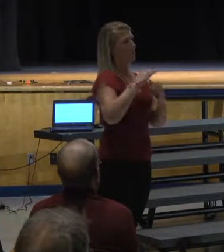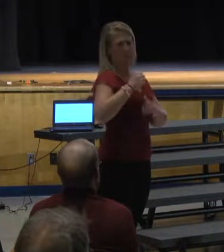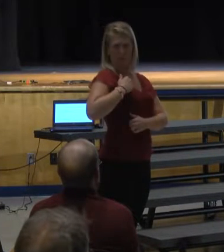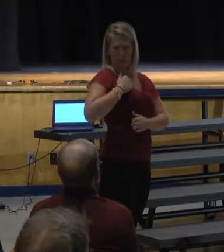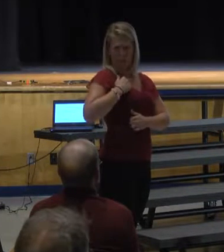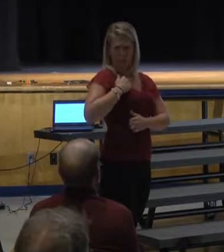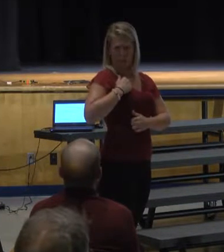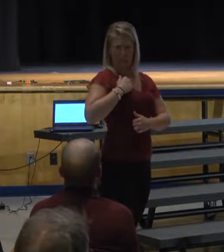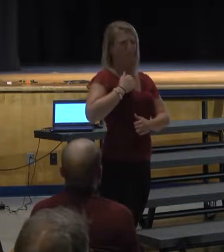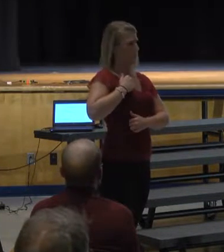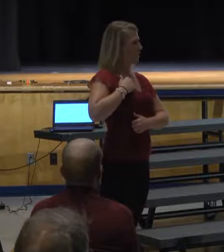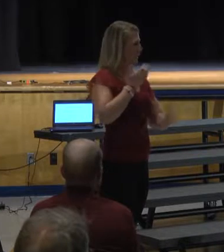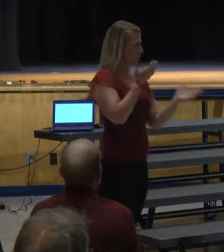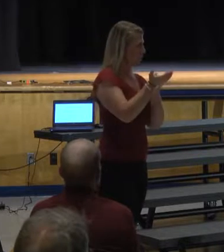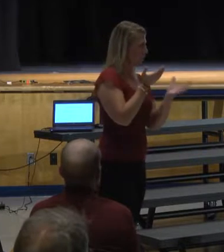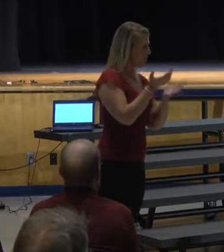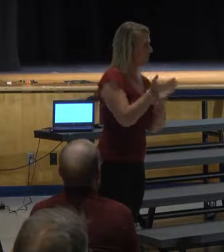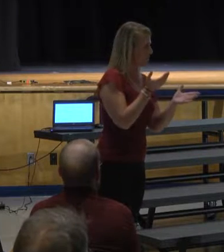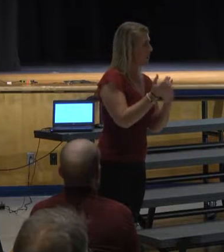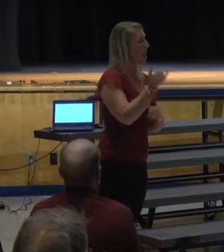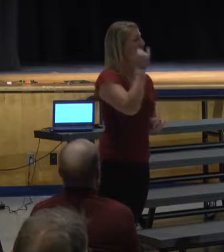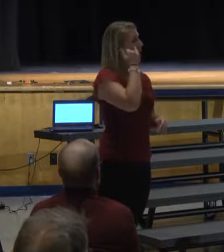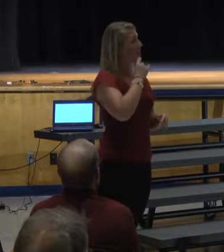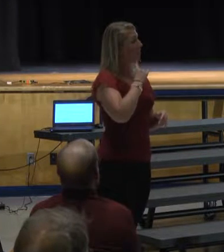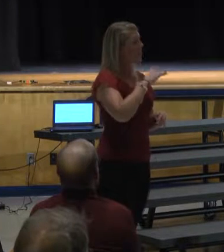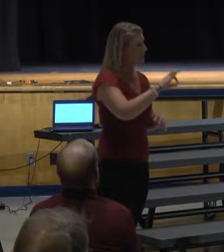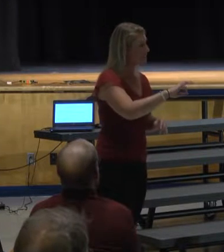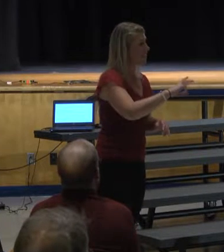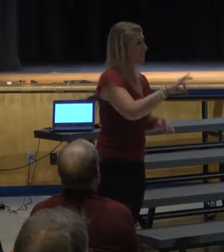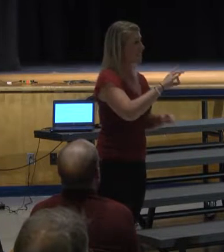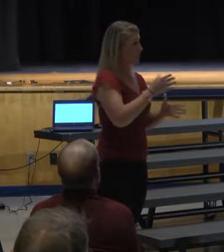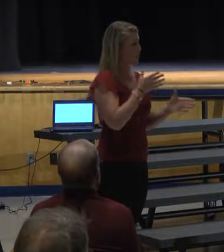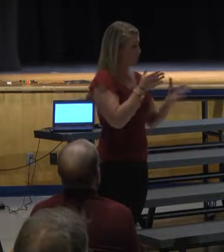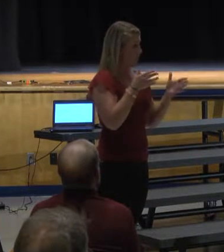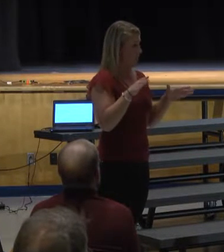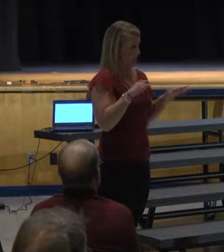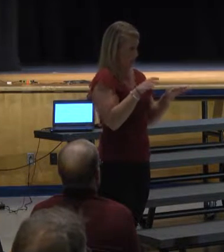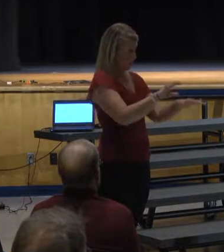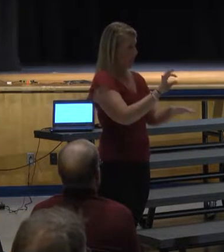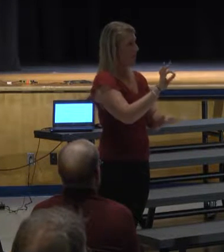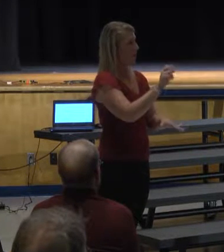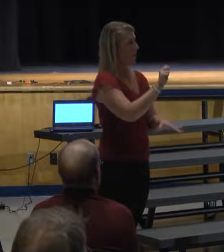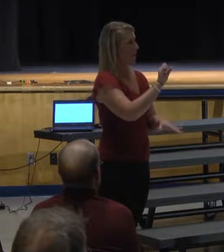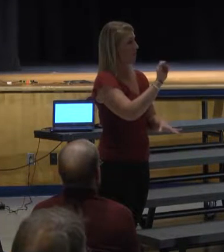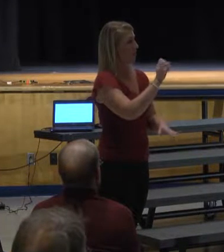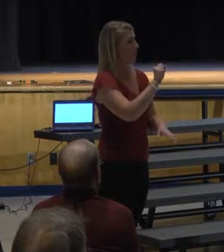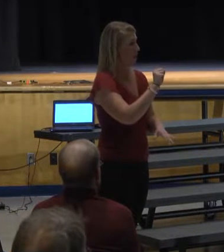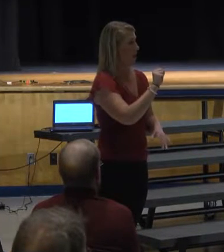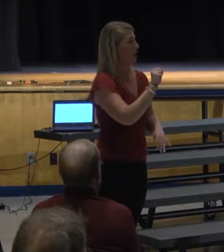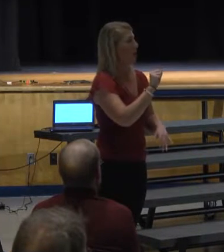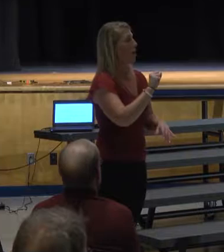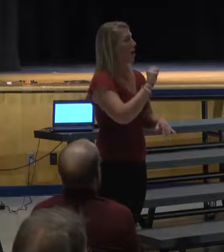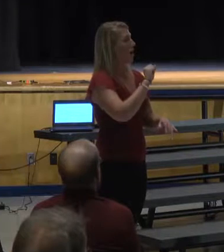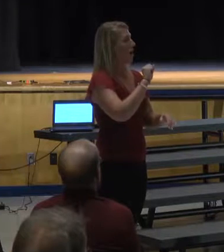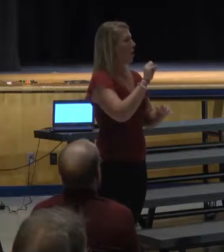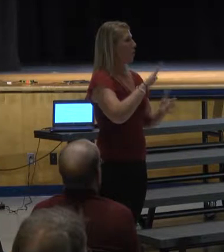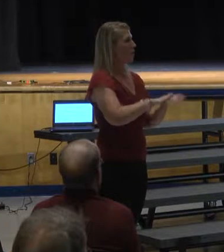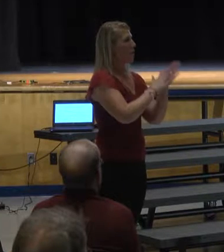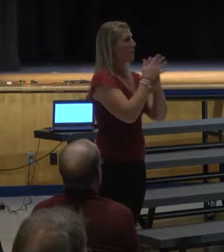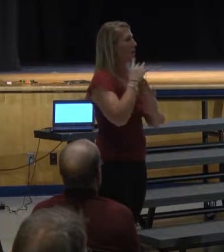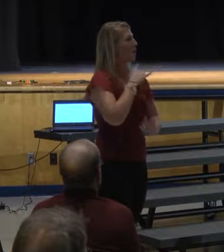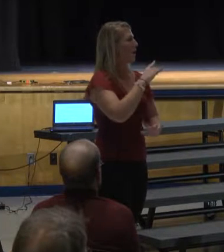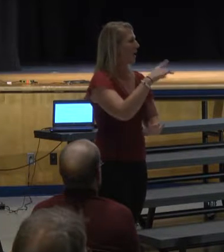benefits by registering. If they're 17 when they do the FAFSA, and you check that, the minute they turn 18, it registers